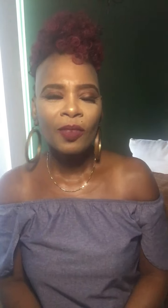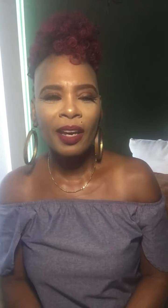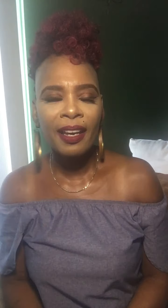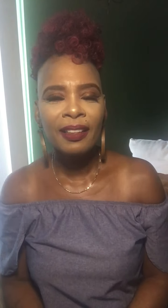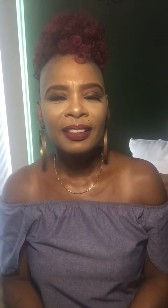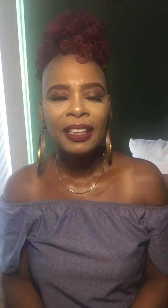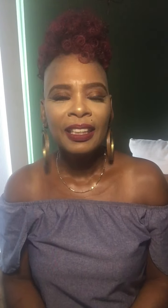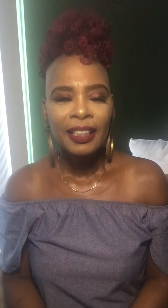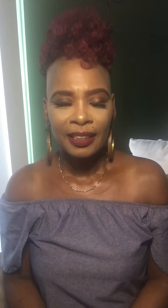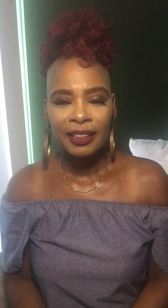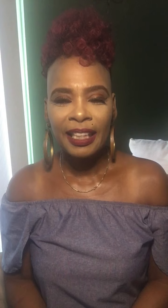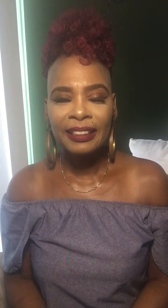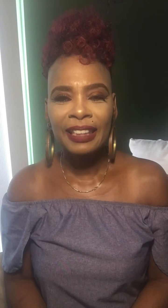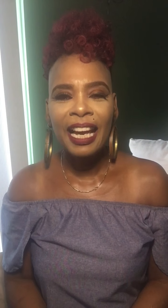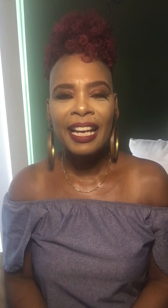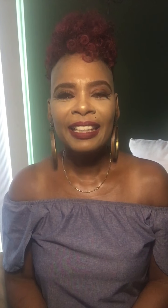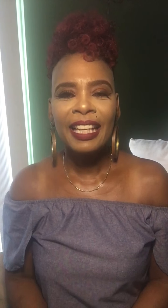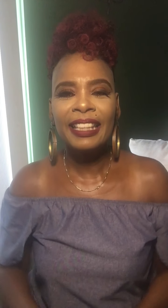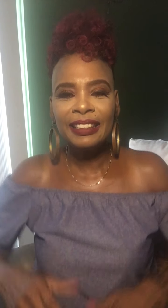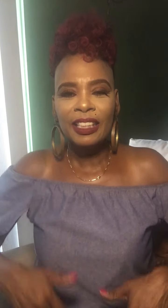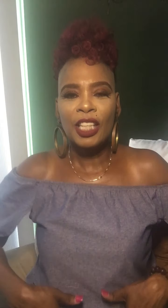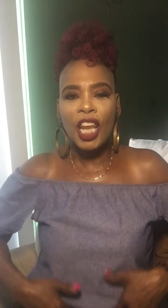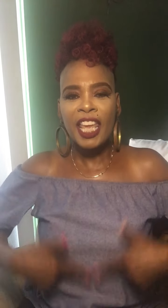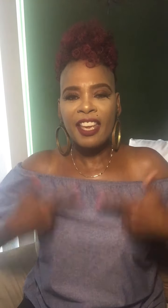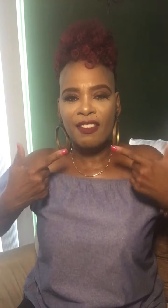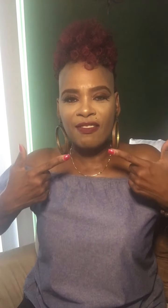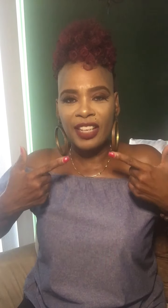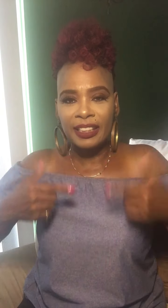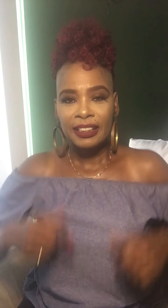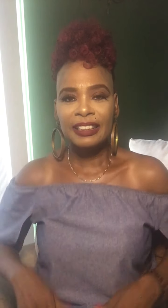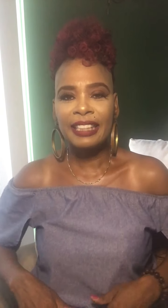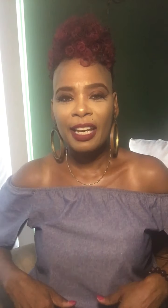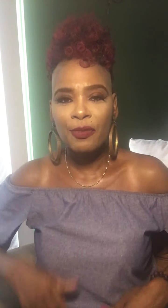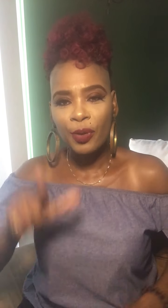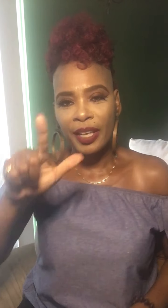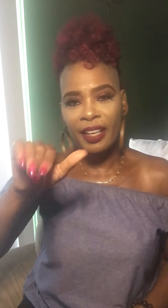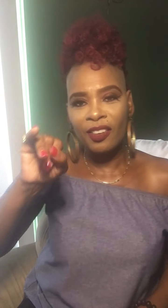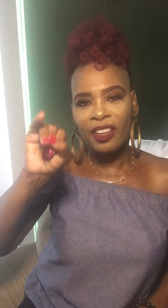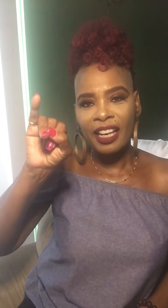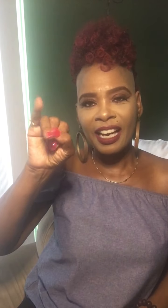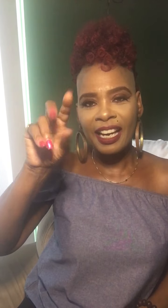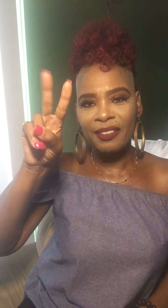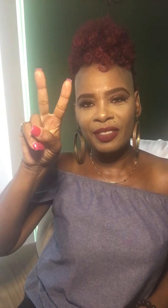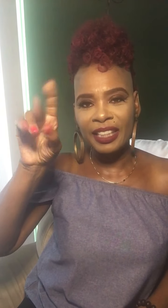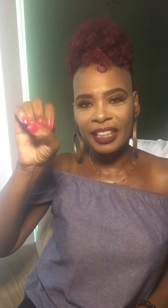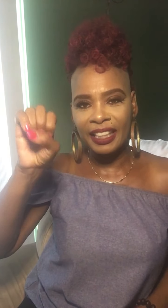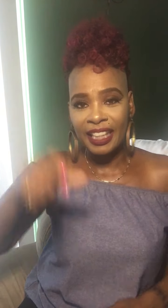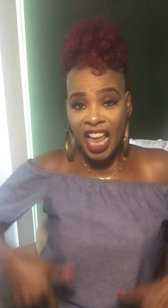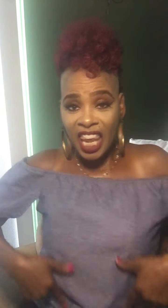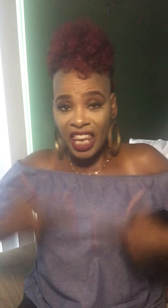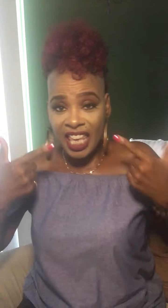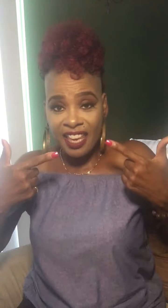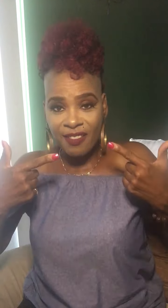Okay. Next sign is live. The sign for L-I-V-E. Live.